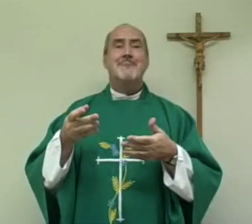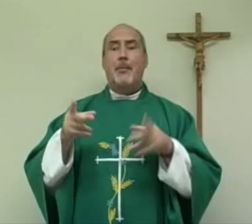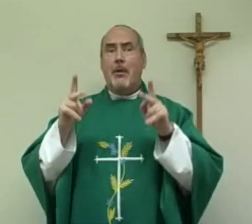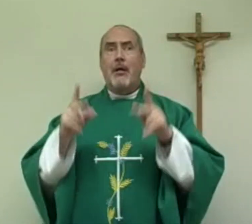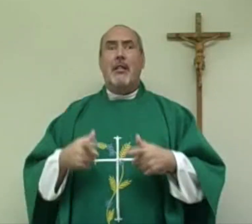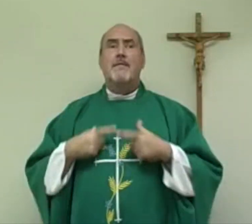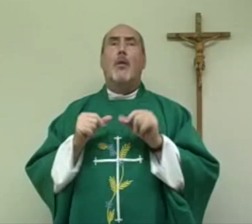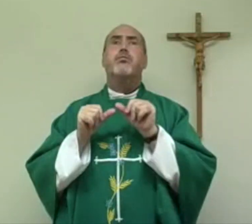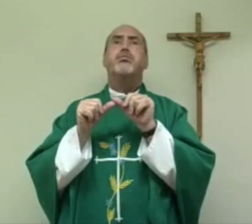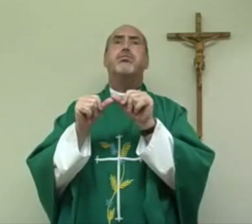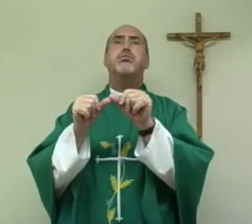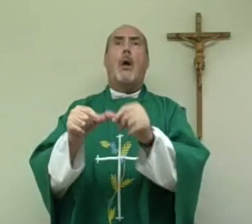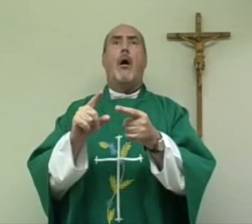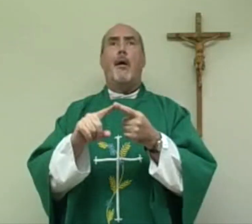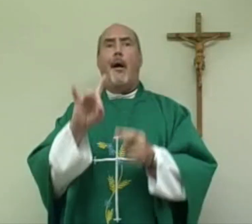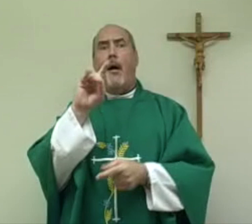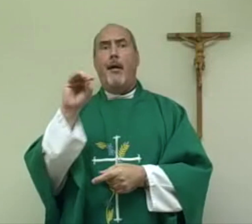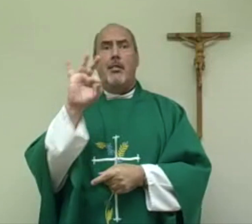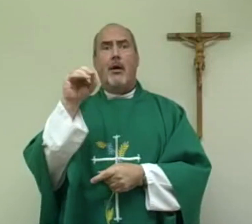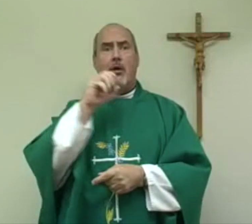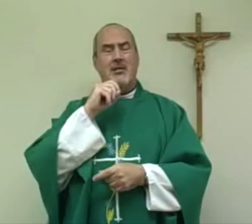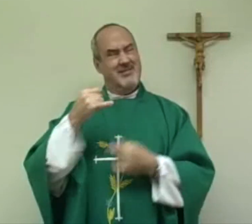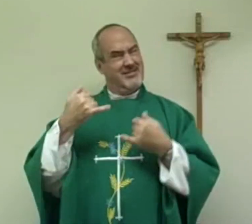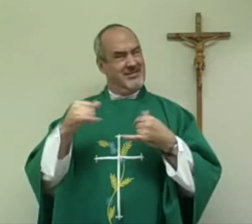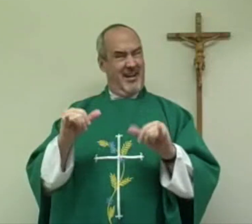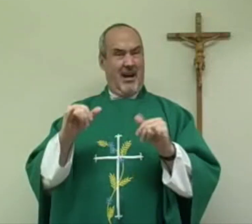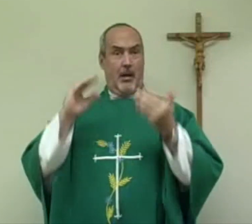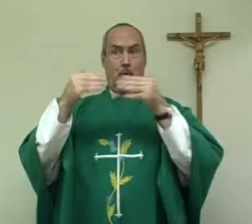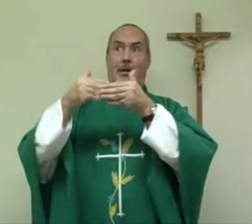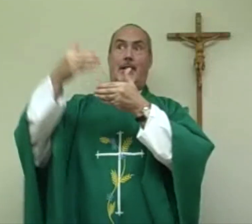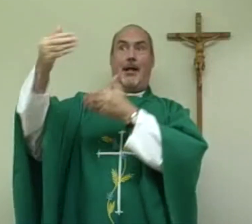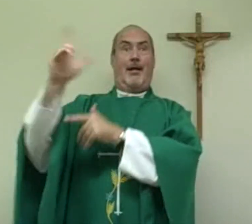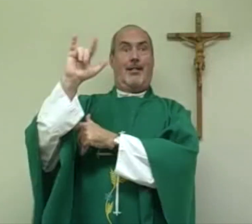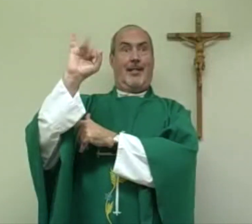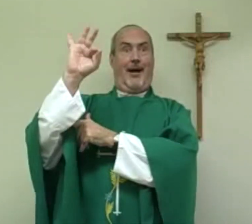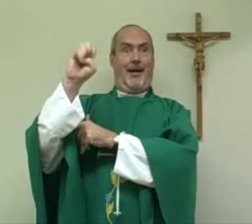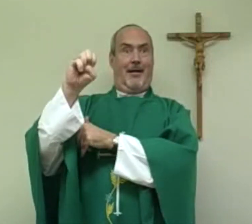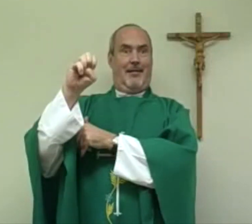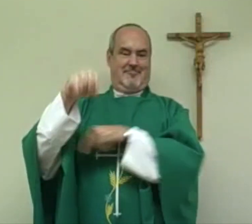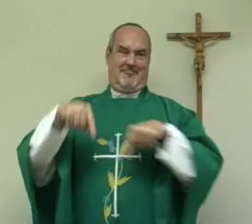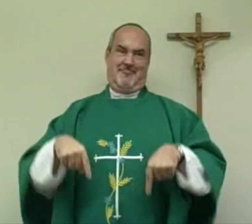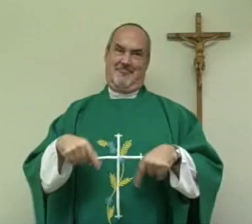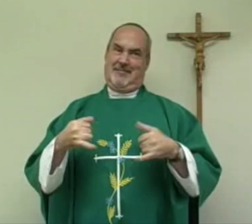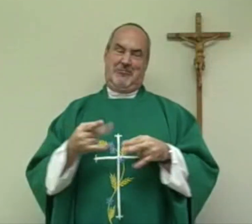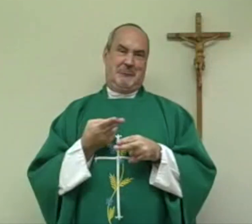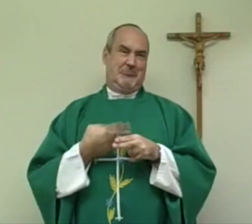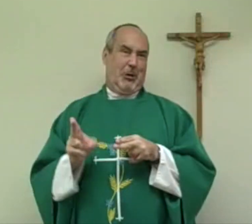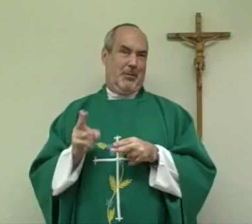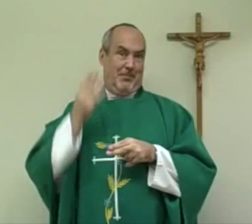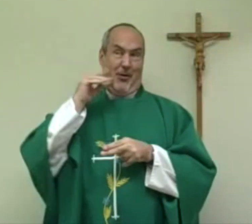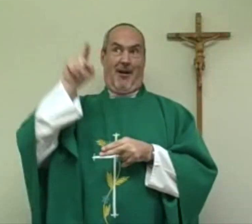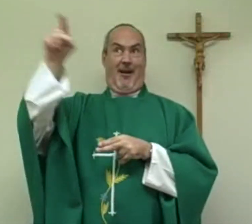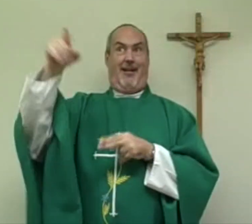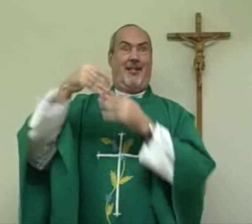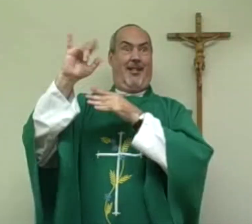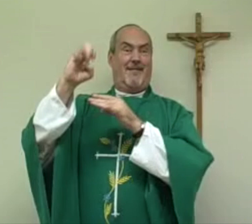short. And that even if we live to be 80 or 90 or more, that life